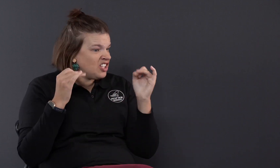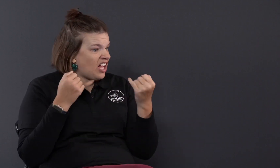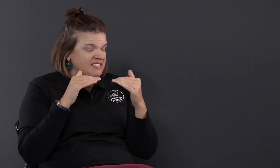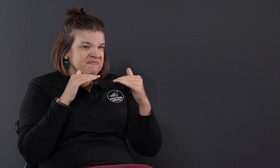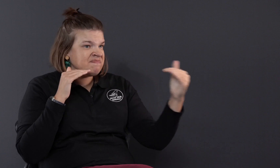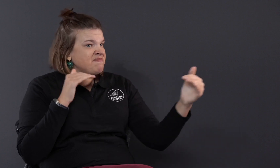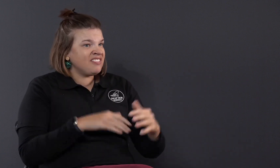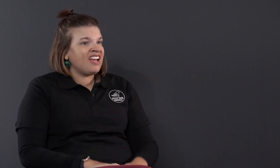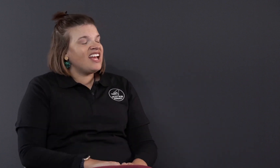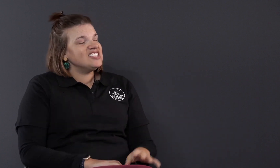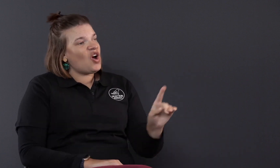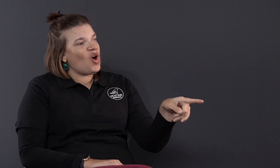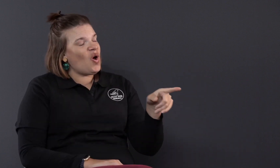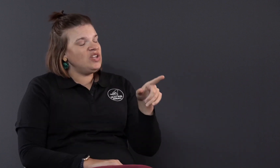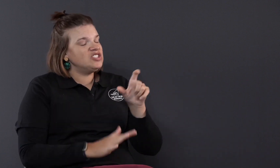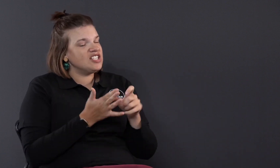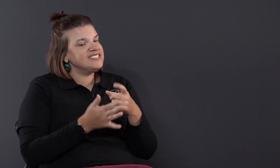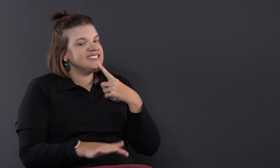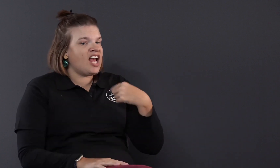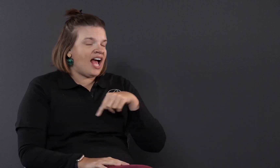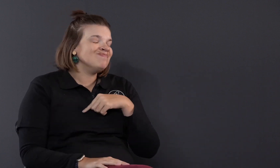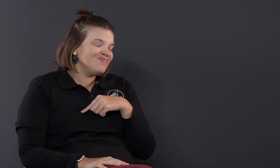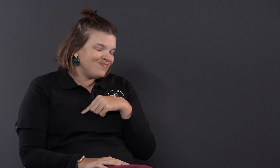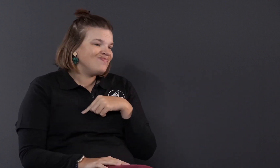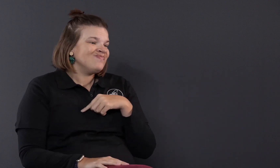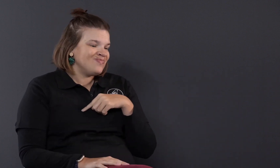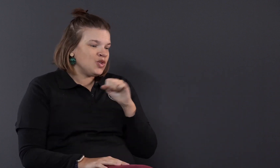doctor told us that she wasn't getting any better, and he said that she wouldn't recover.